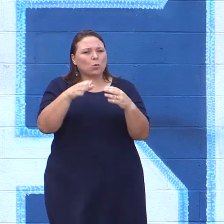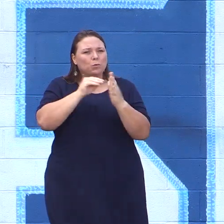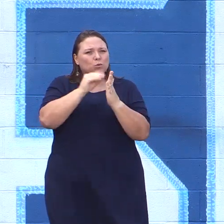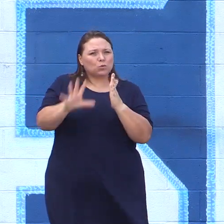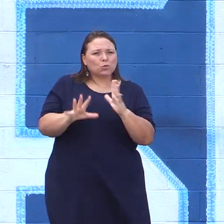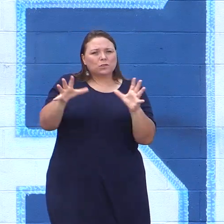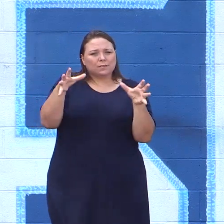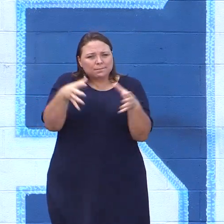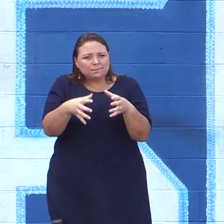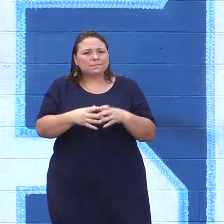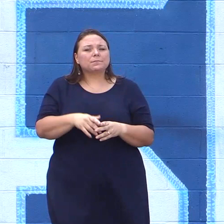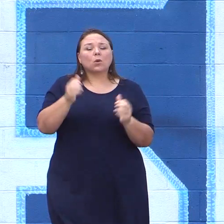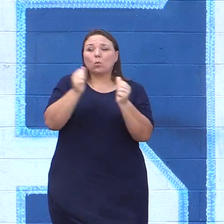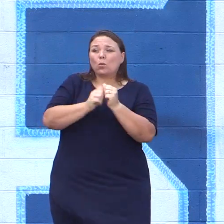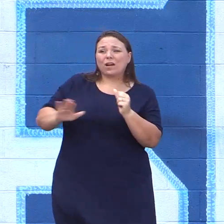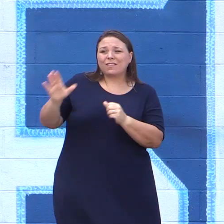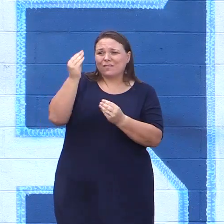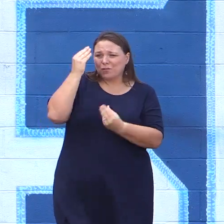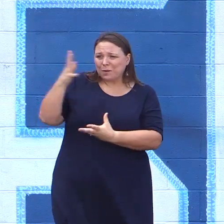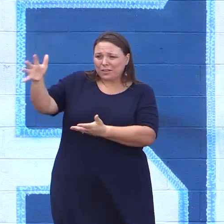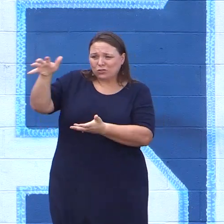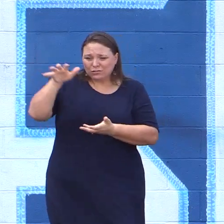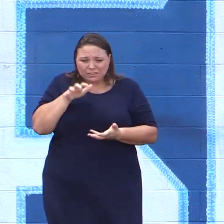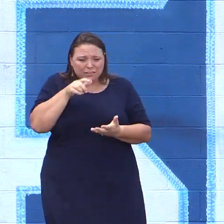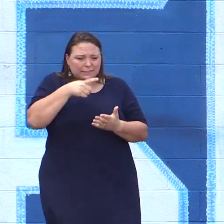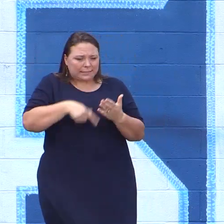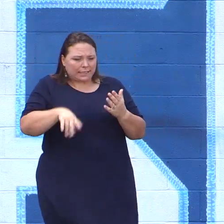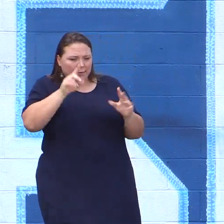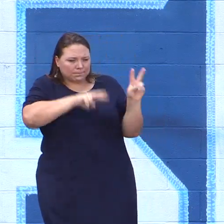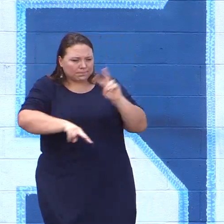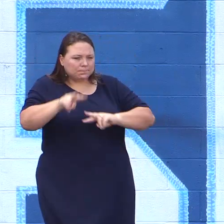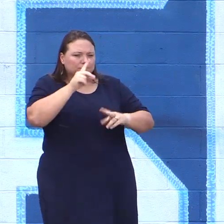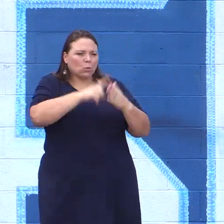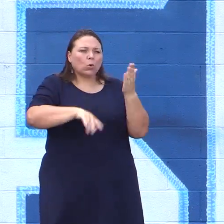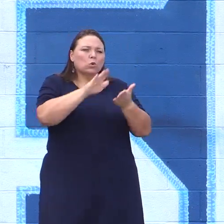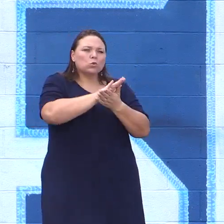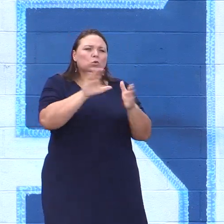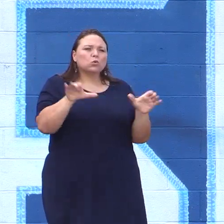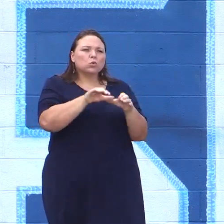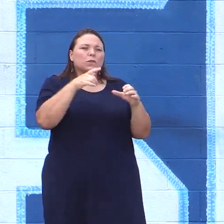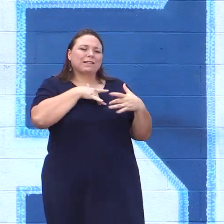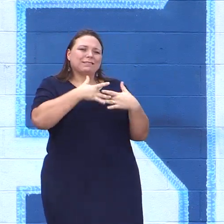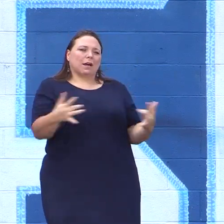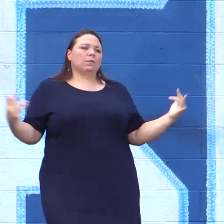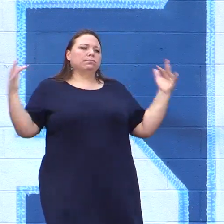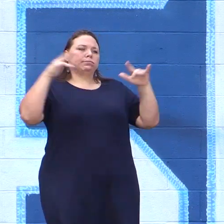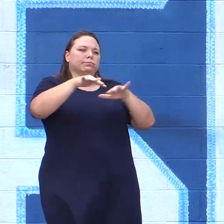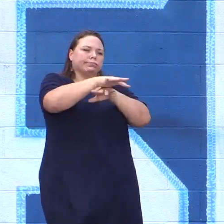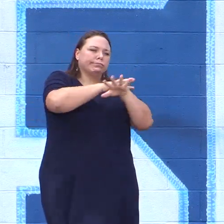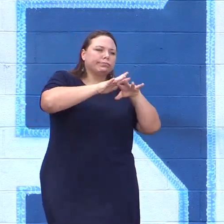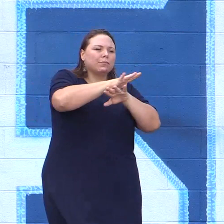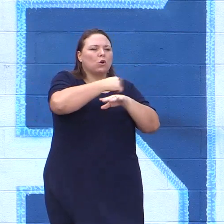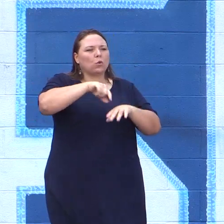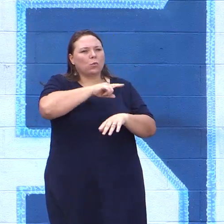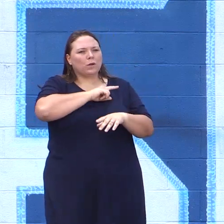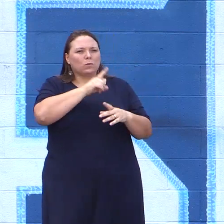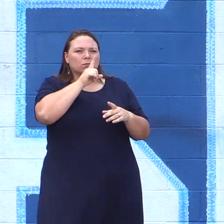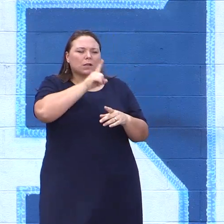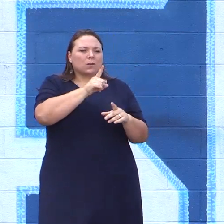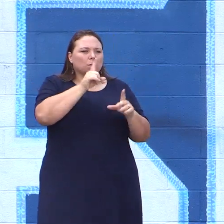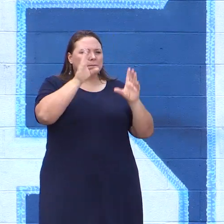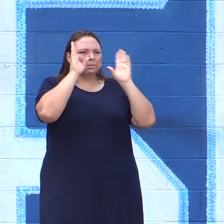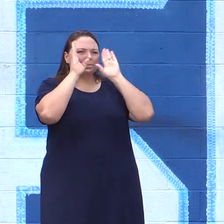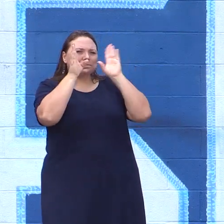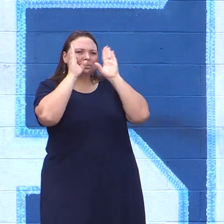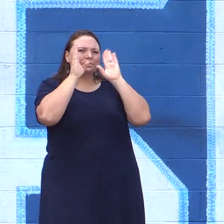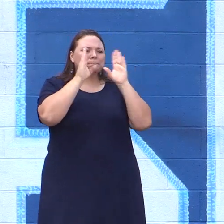that information and understanding that what schools do naturally is convene large groups of students. And so we want to be very mindful of that,